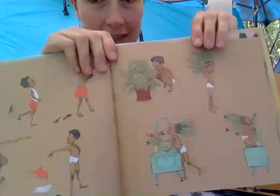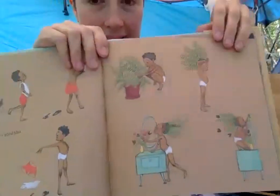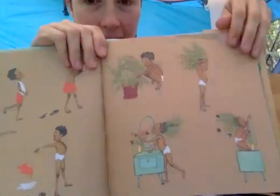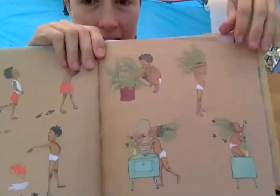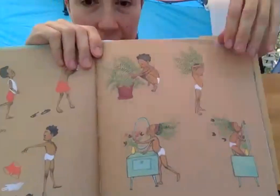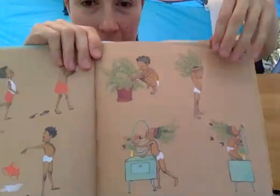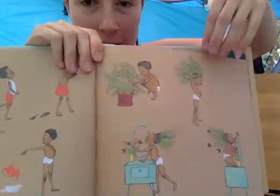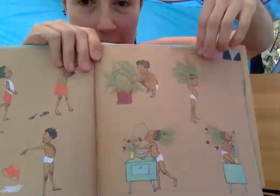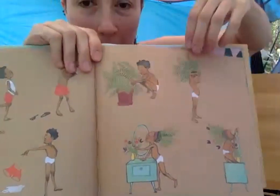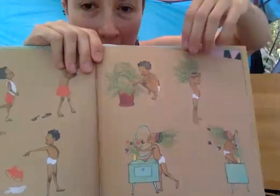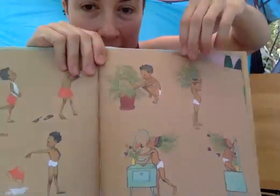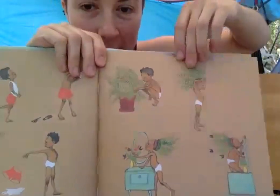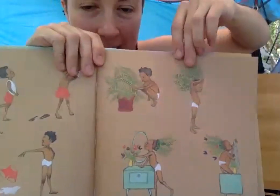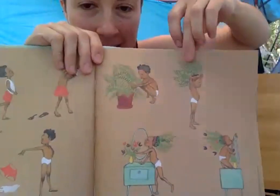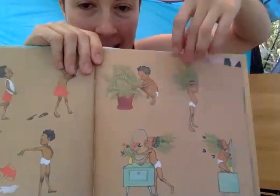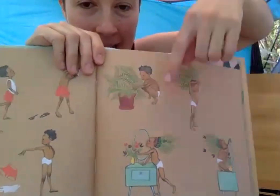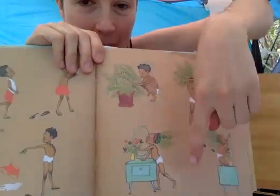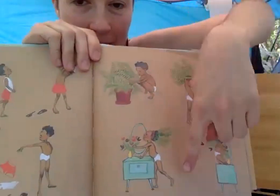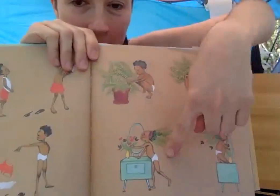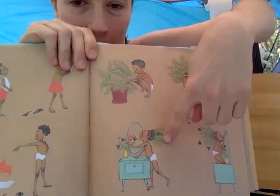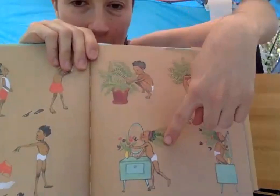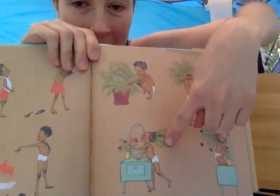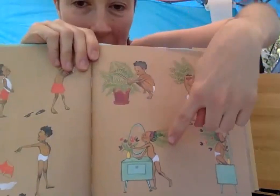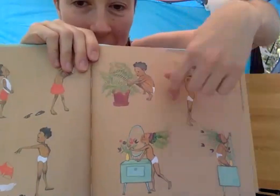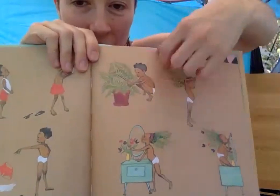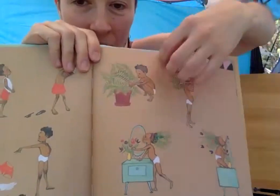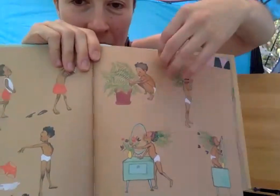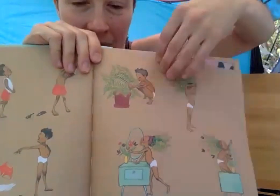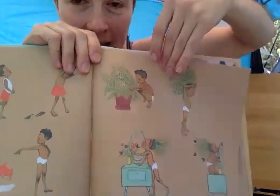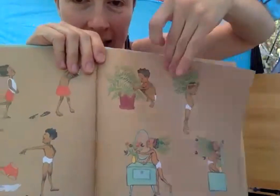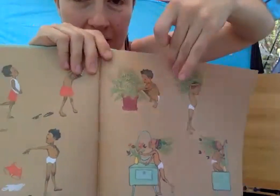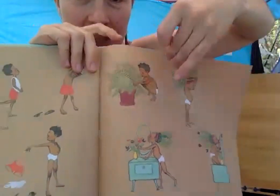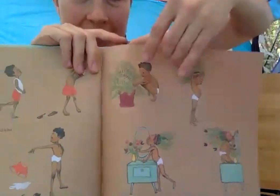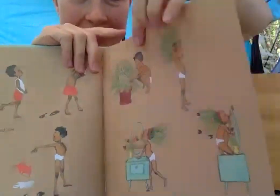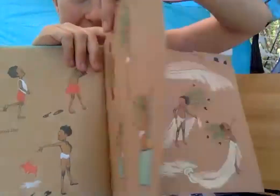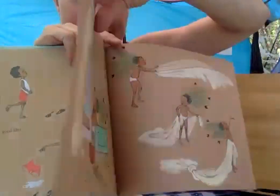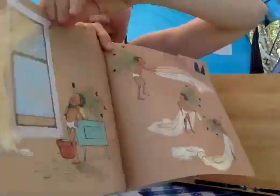He's got his grandma's potted plant. It's become a beautiful headdress.